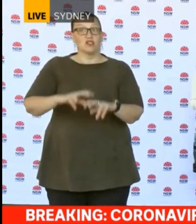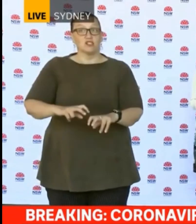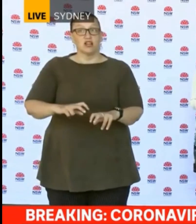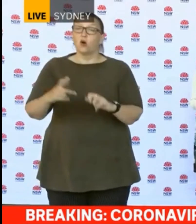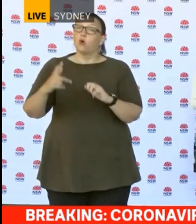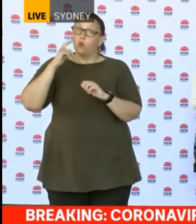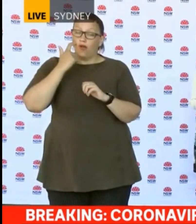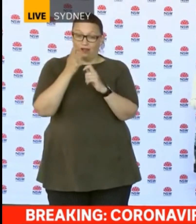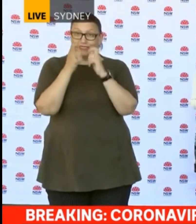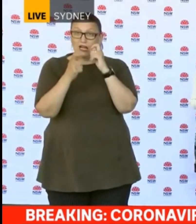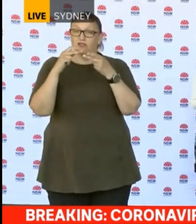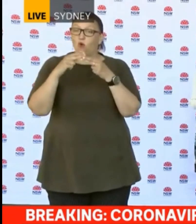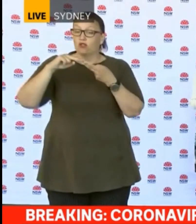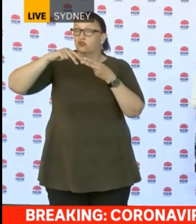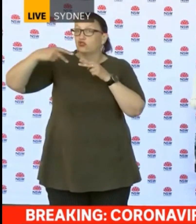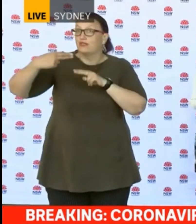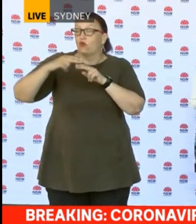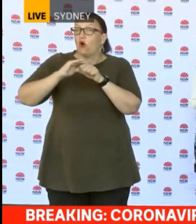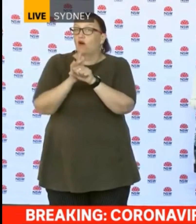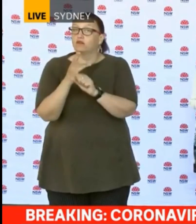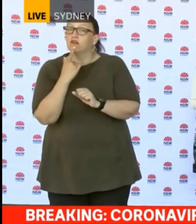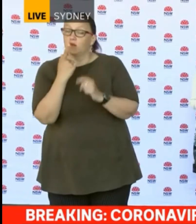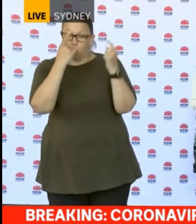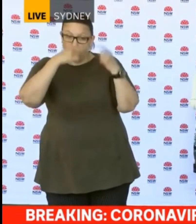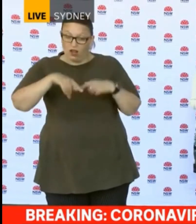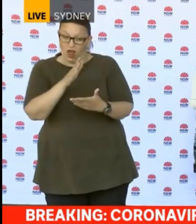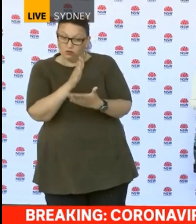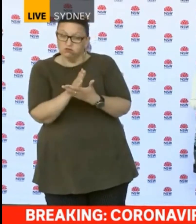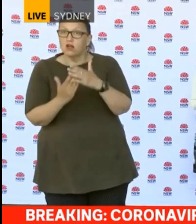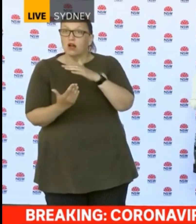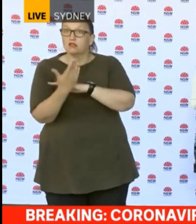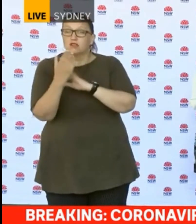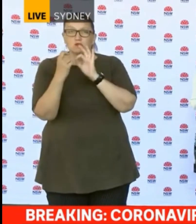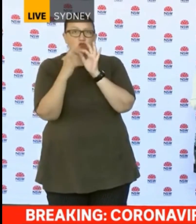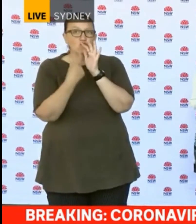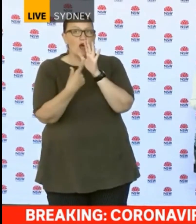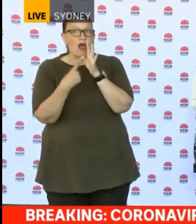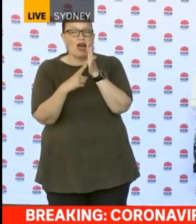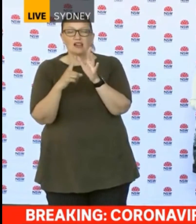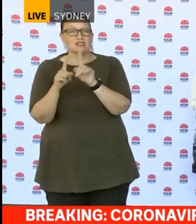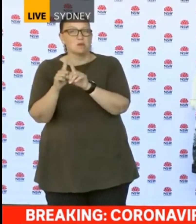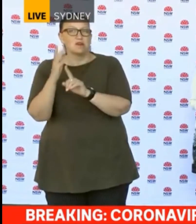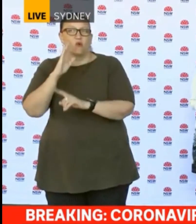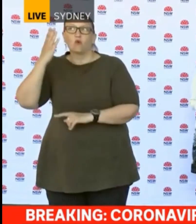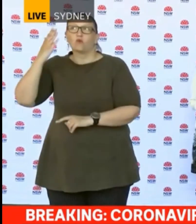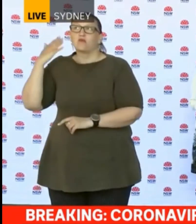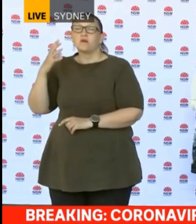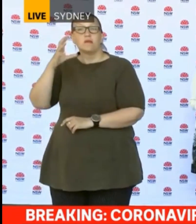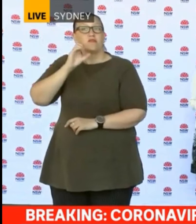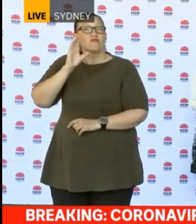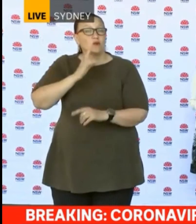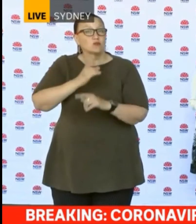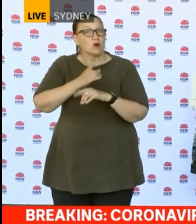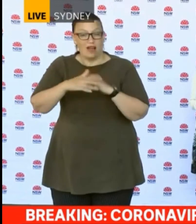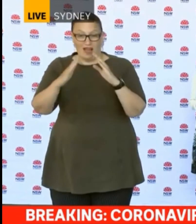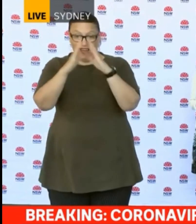that cluster. But it's really important to note that through households it's really easy to spread the virus, as we've seen.